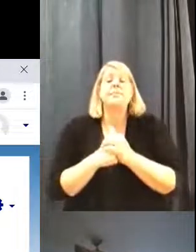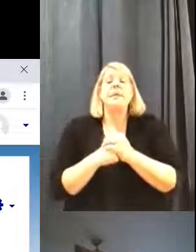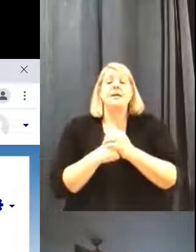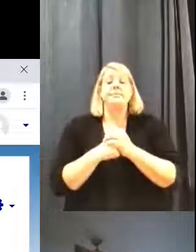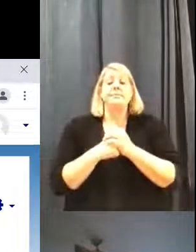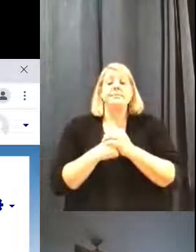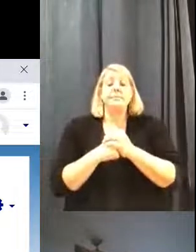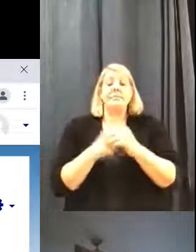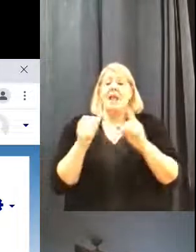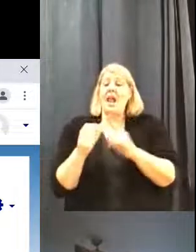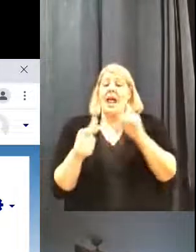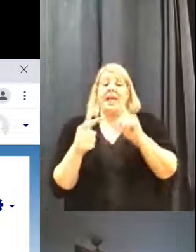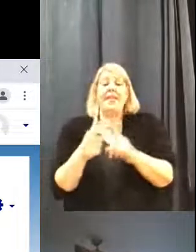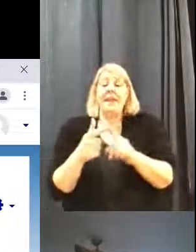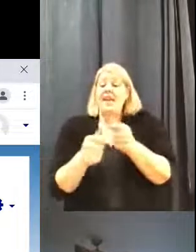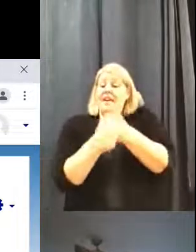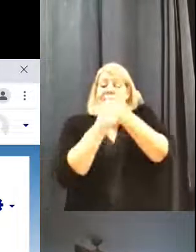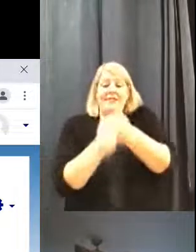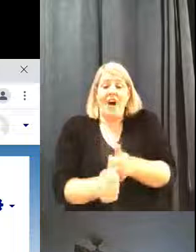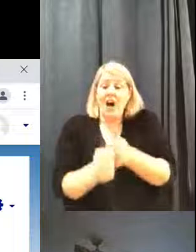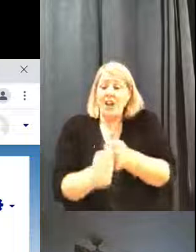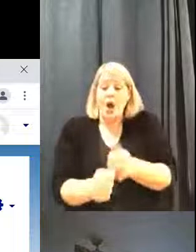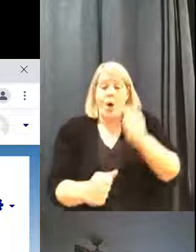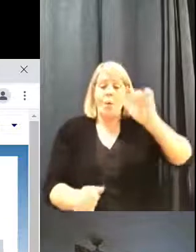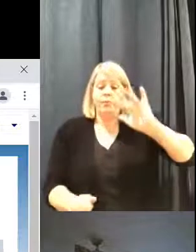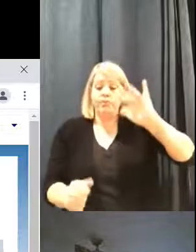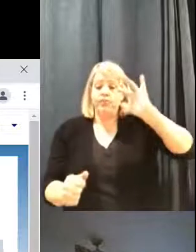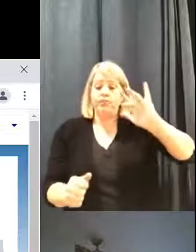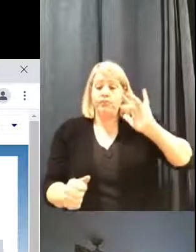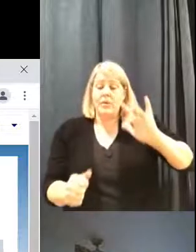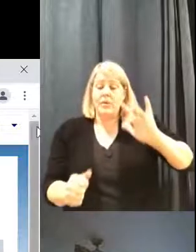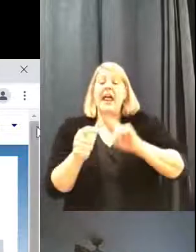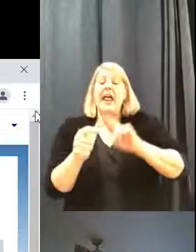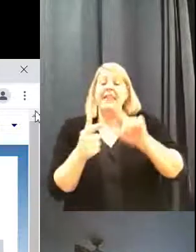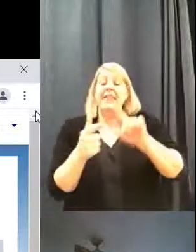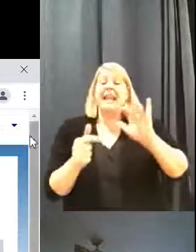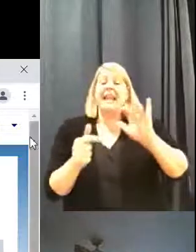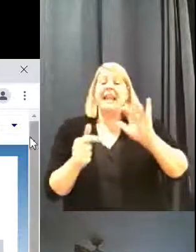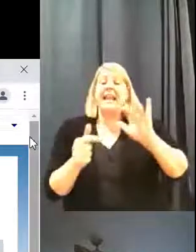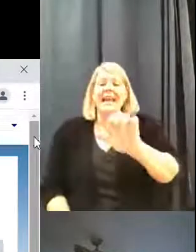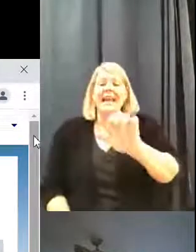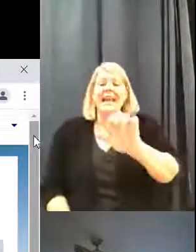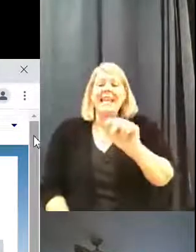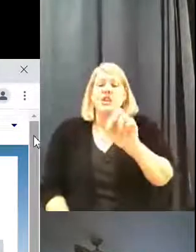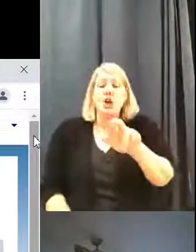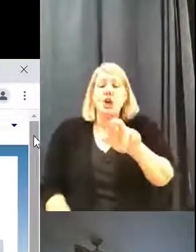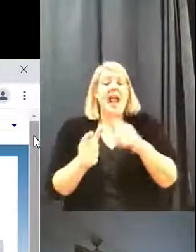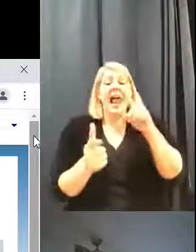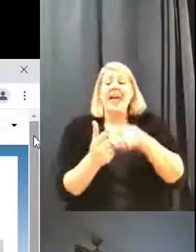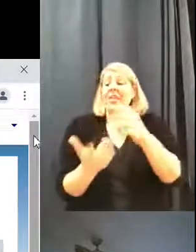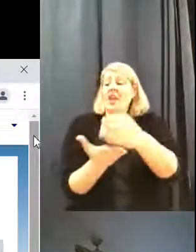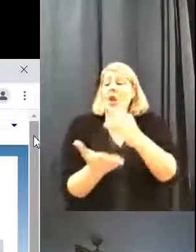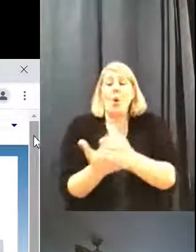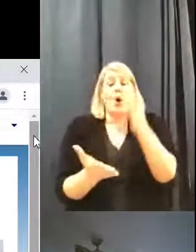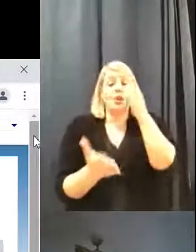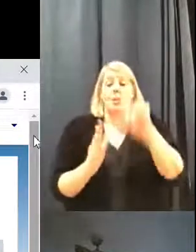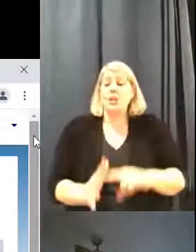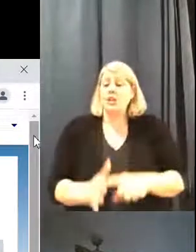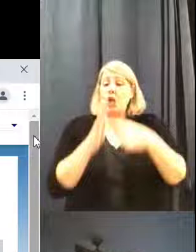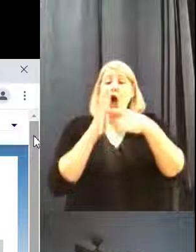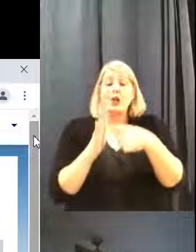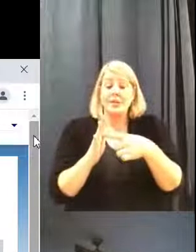And just follow those protocols, then go to enter, and the course will start to load for you. These courses